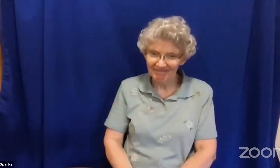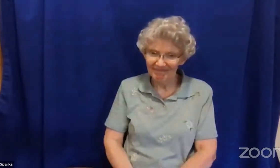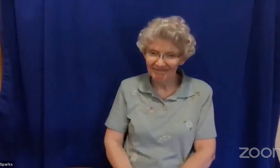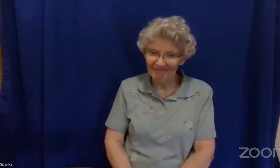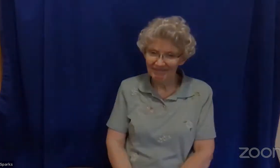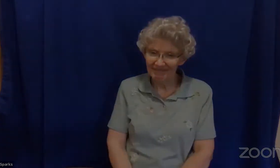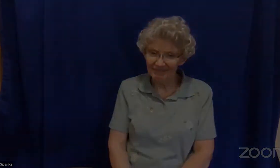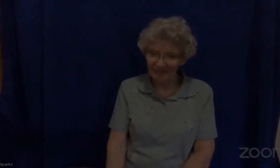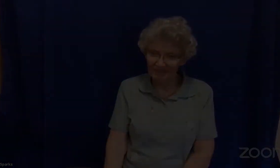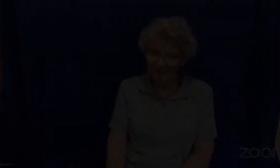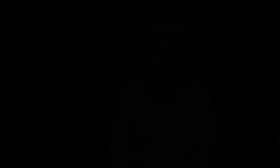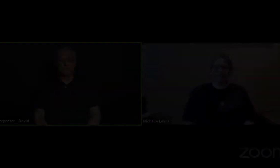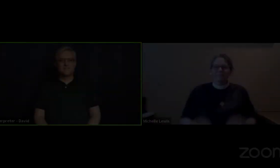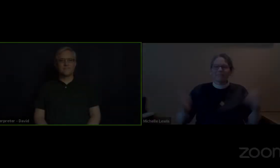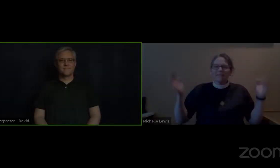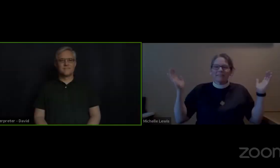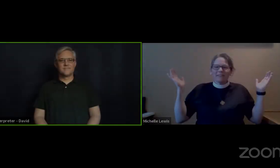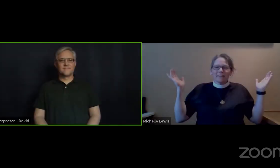is love.